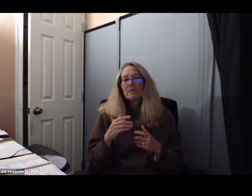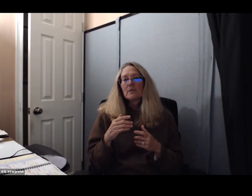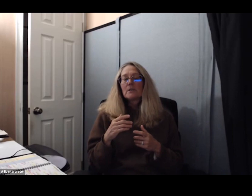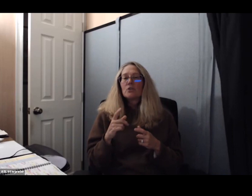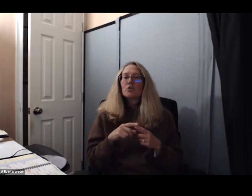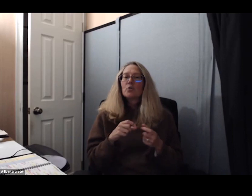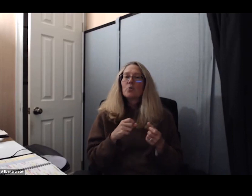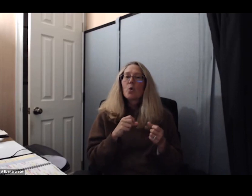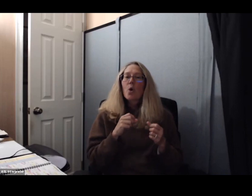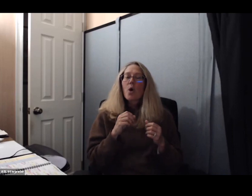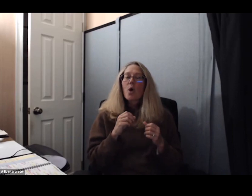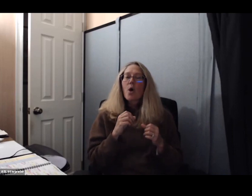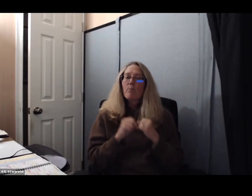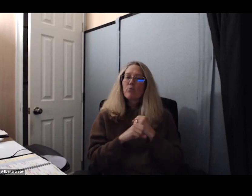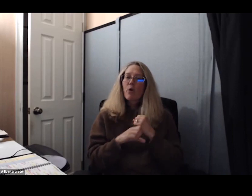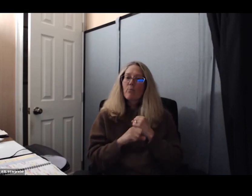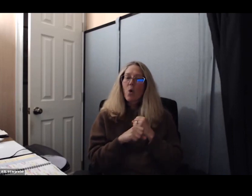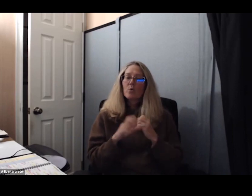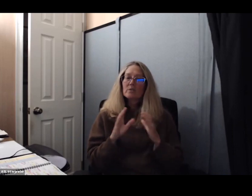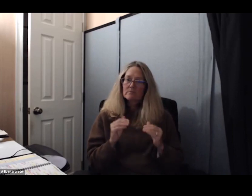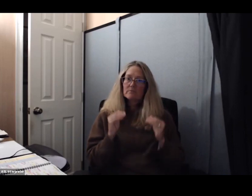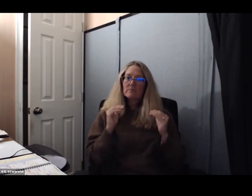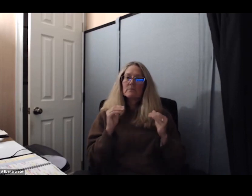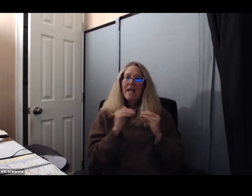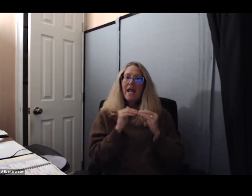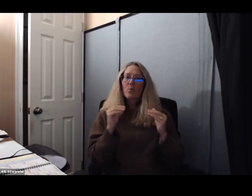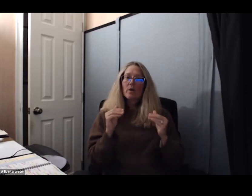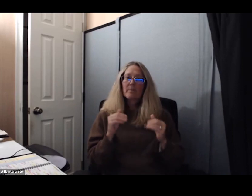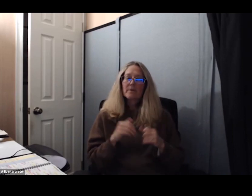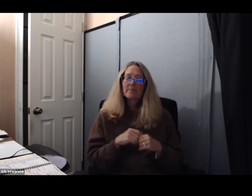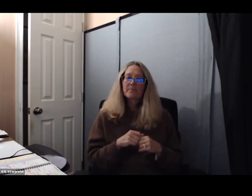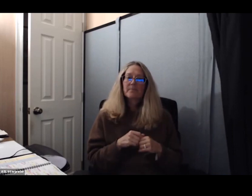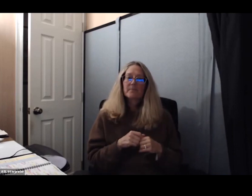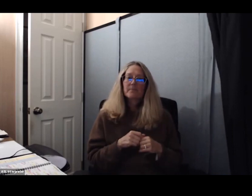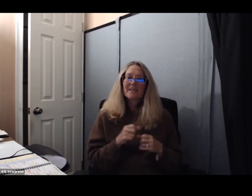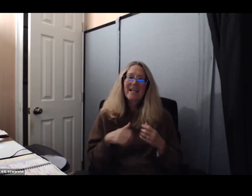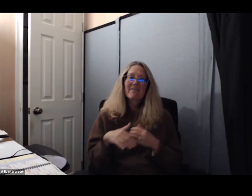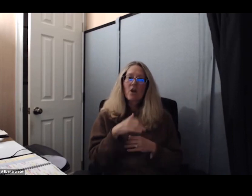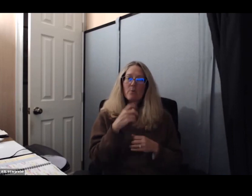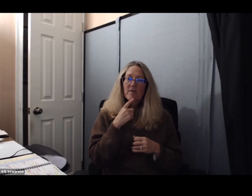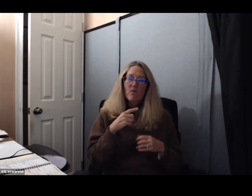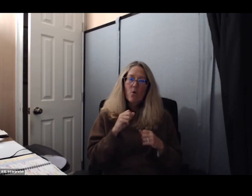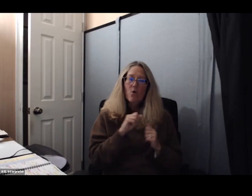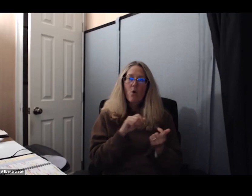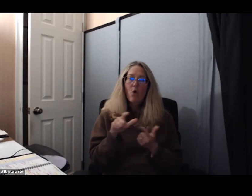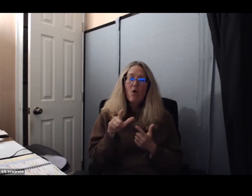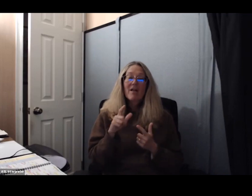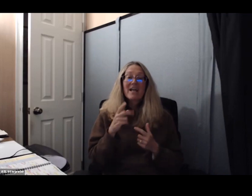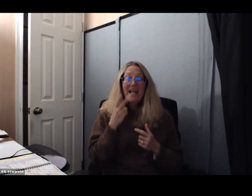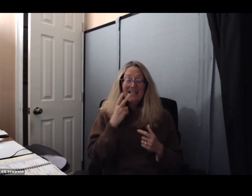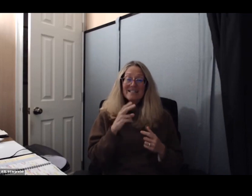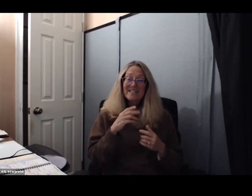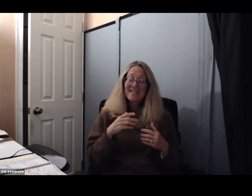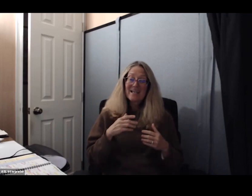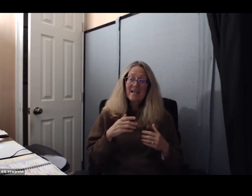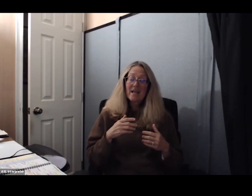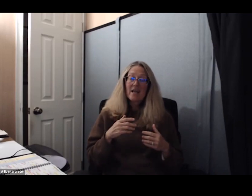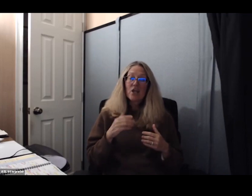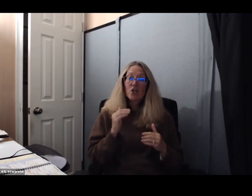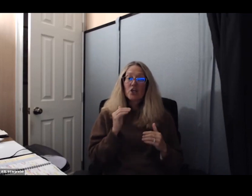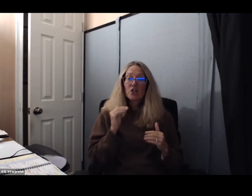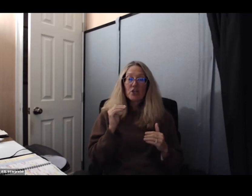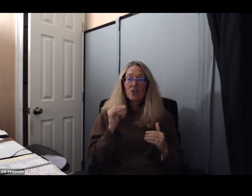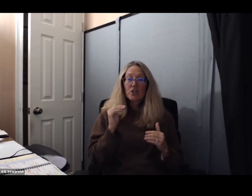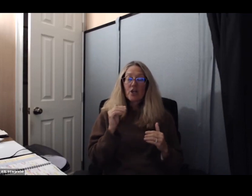environment. And also hopefully this inspires the adults in our community to see the youth taking a stand, and to recognize